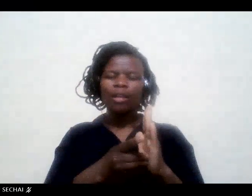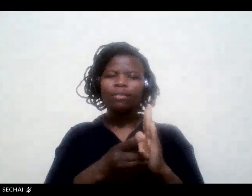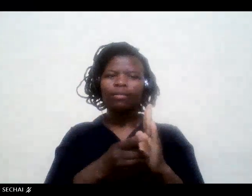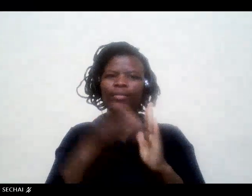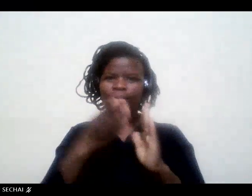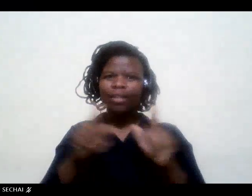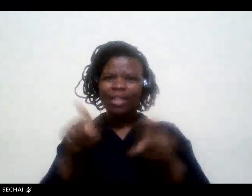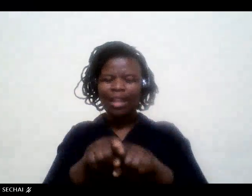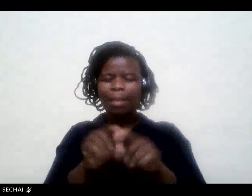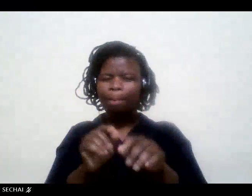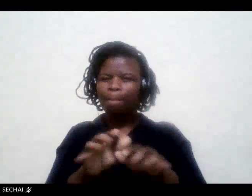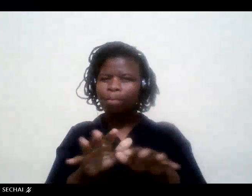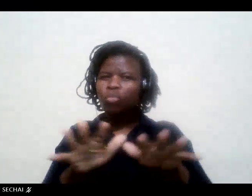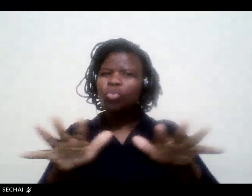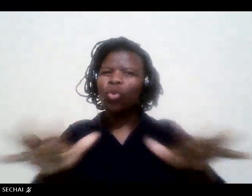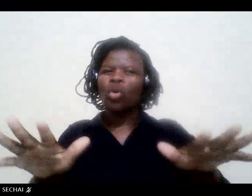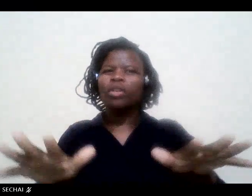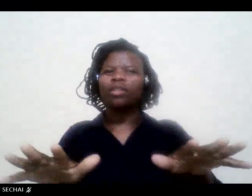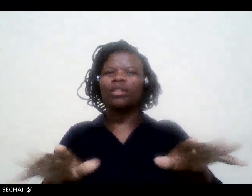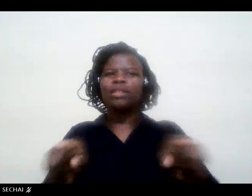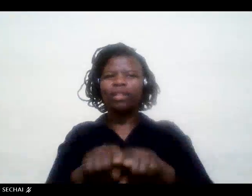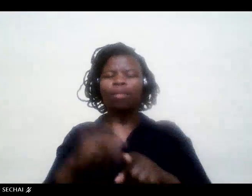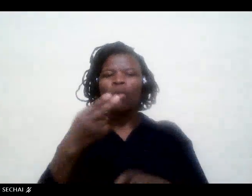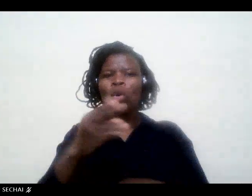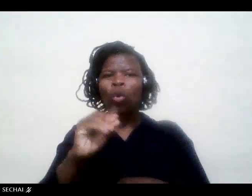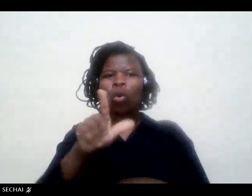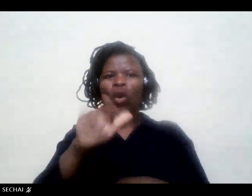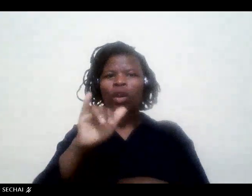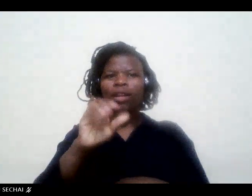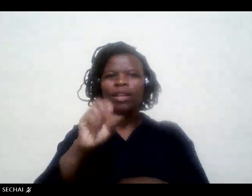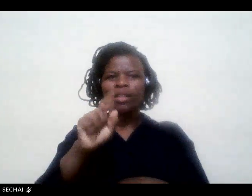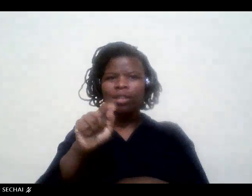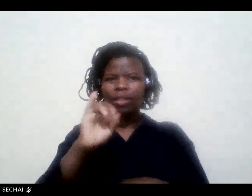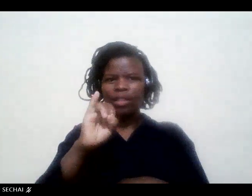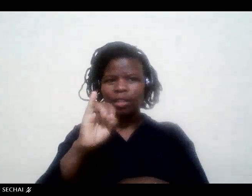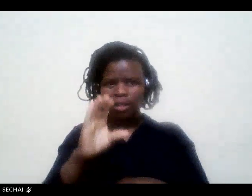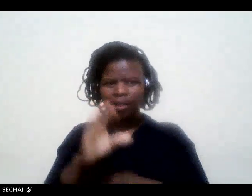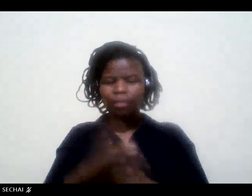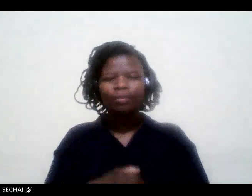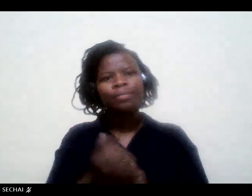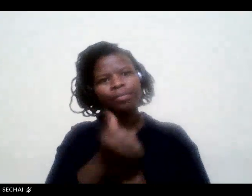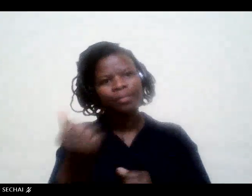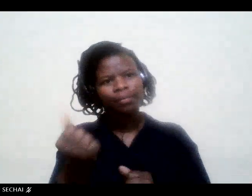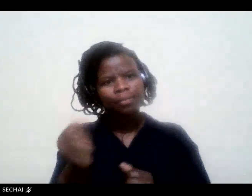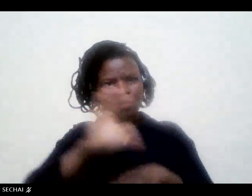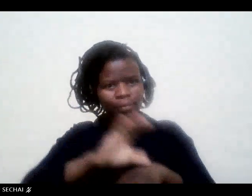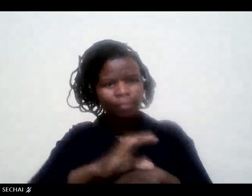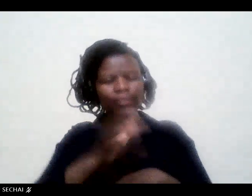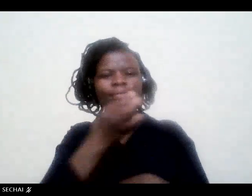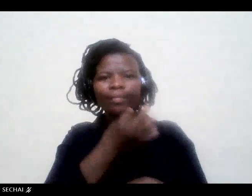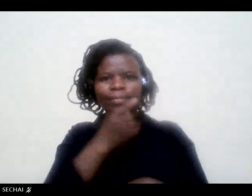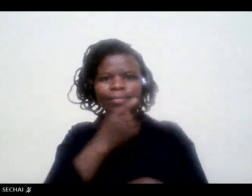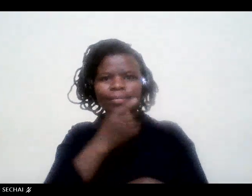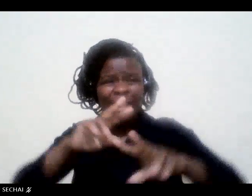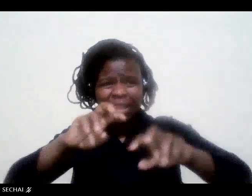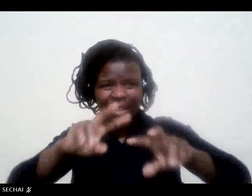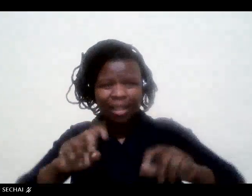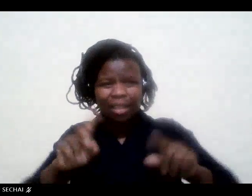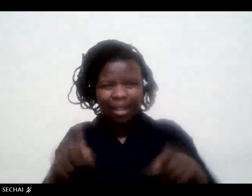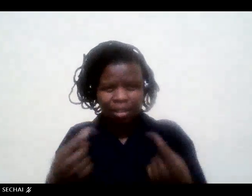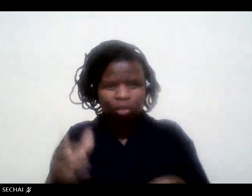broad, holistic idea. Yashina said, just to add, if screening shows support needs that the institution cannot fully meet